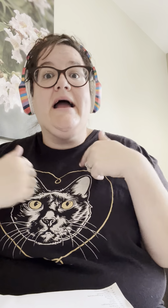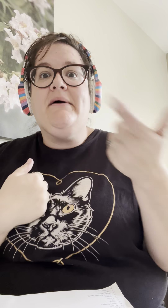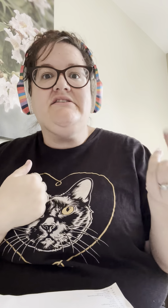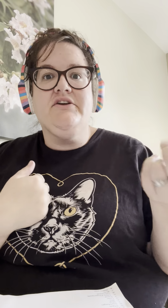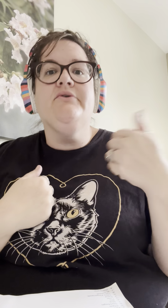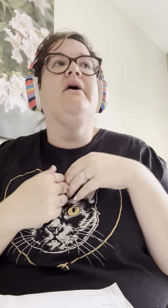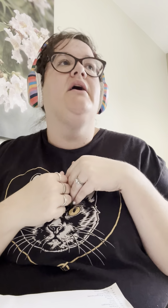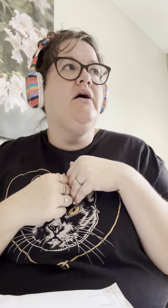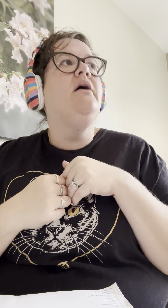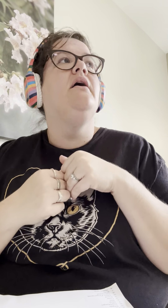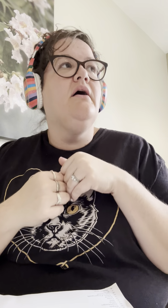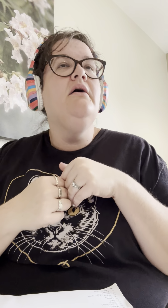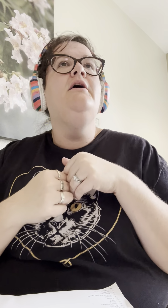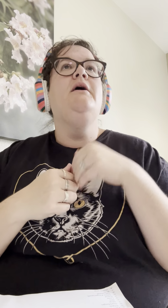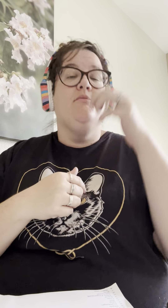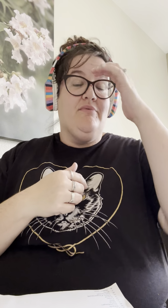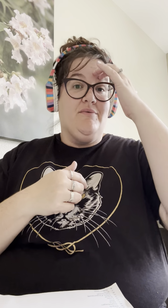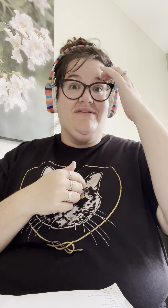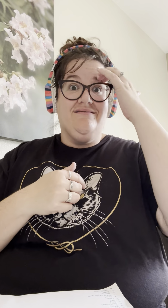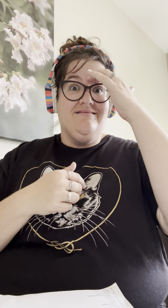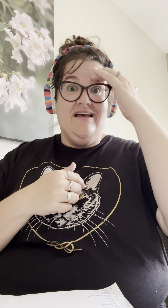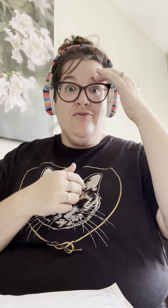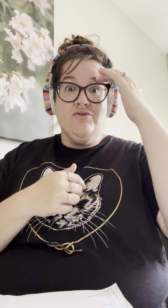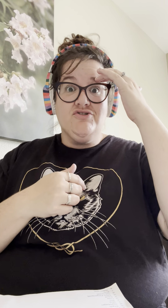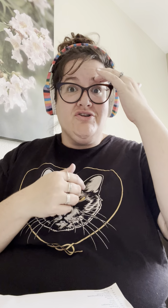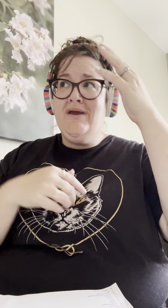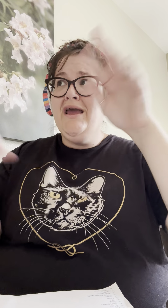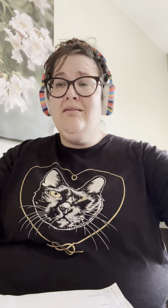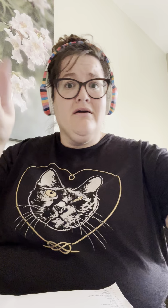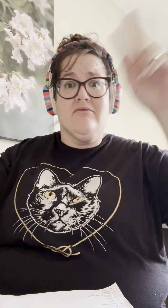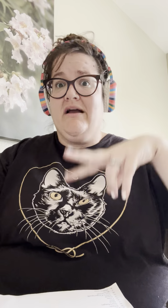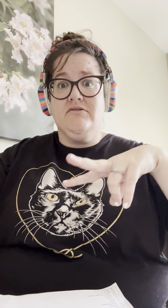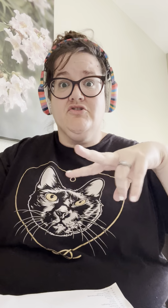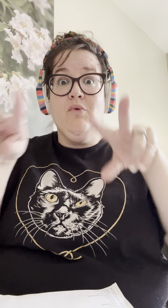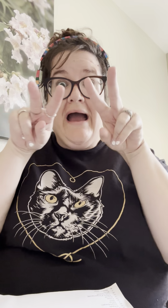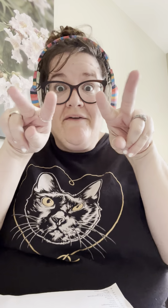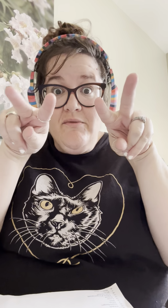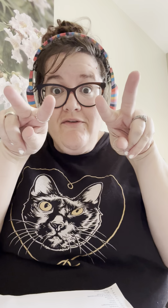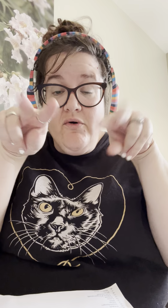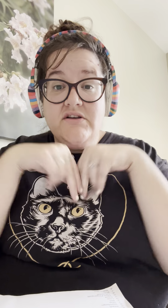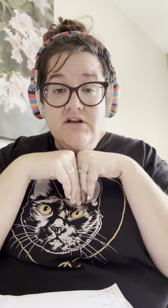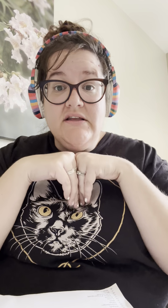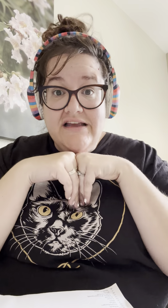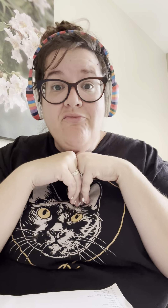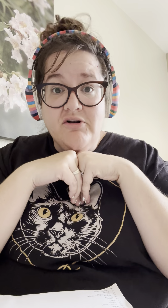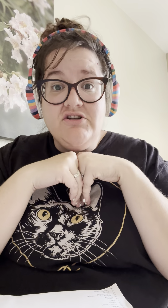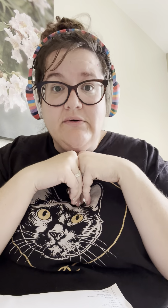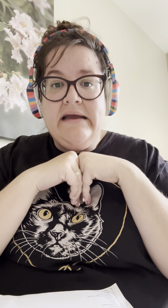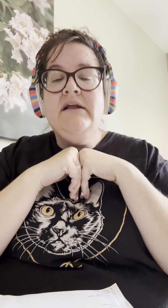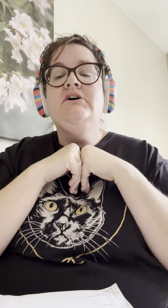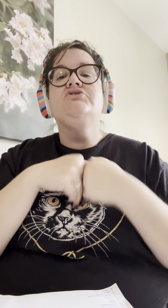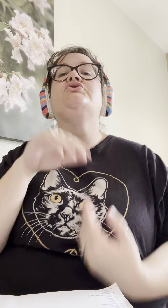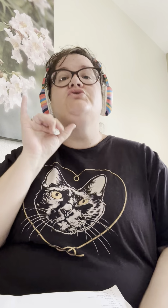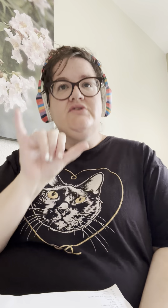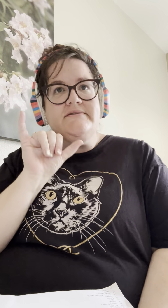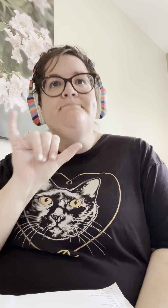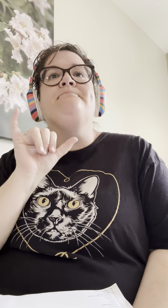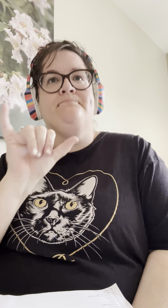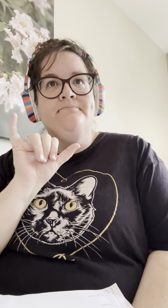might tell you, but with deaf culture, you can't look around. You have to be focused on the deaf person, right? So you do this,